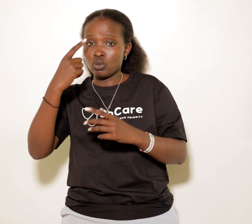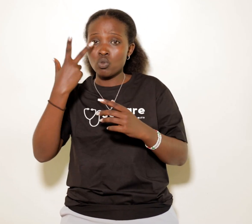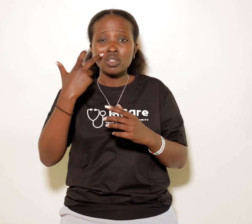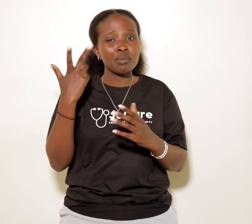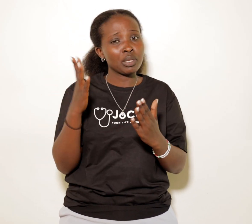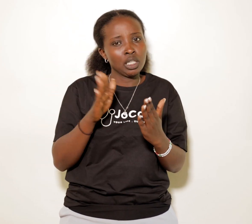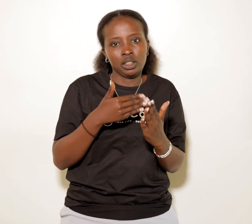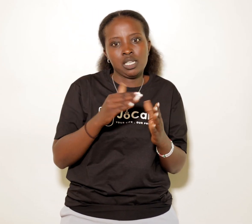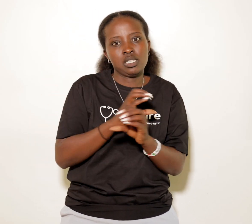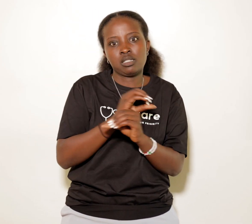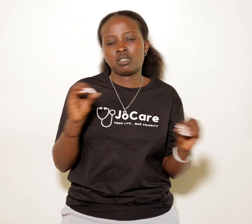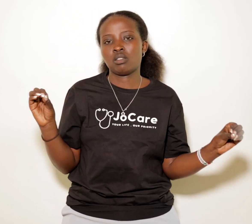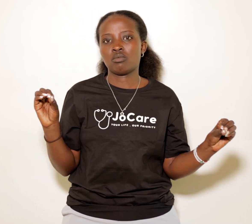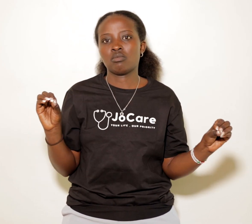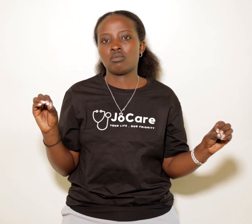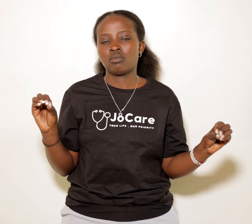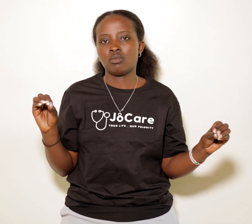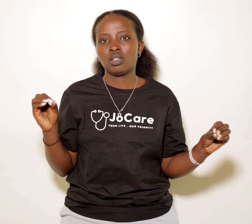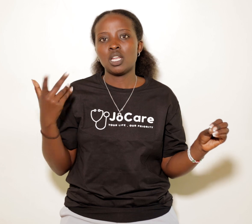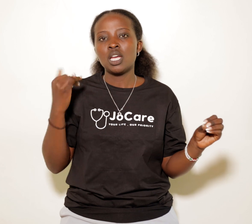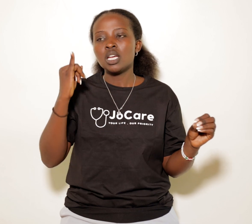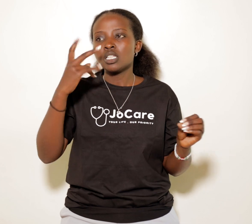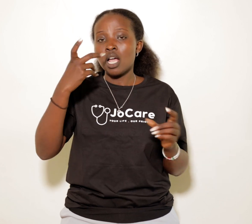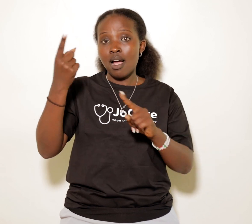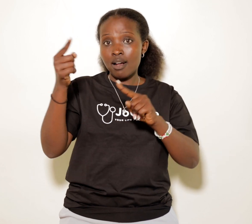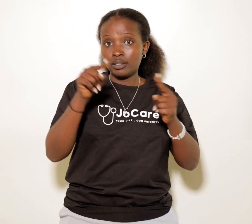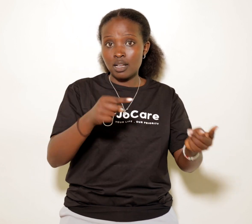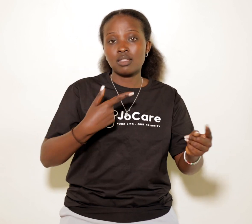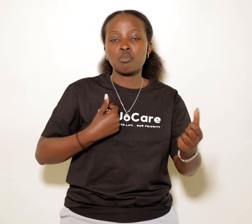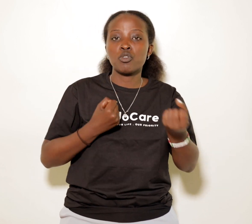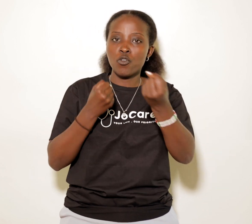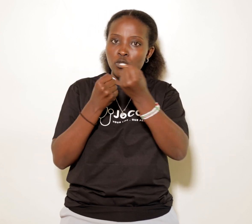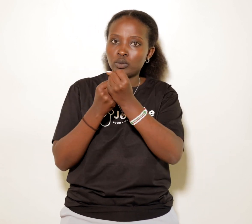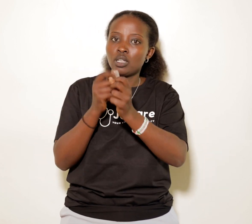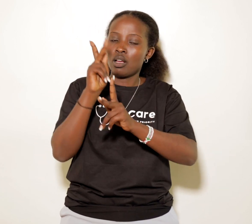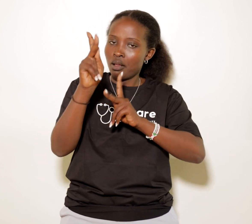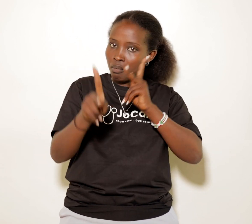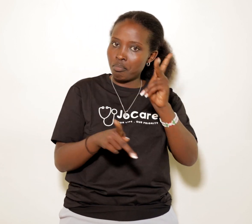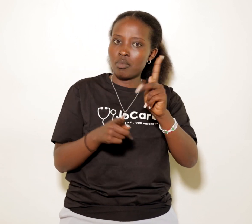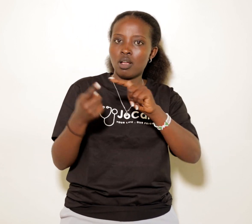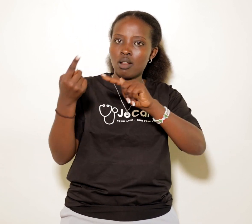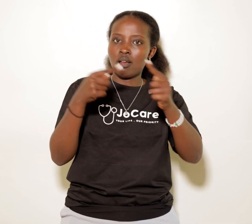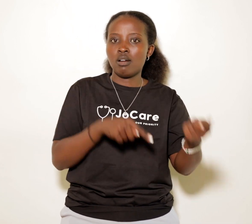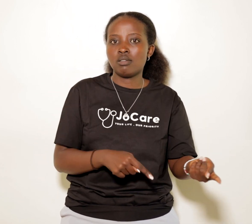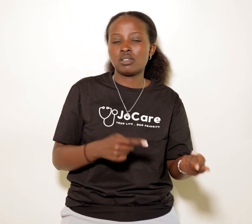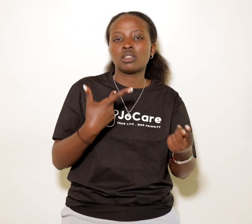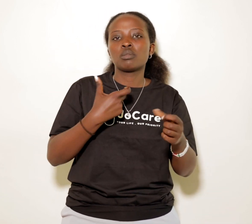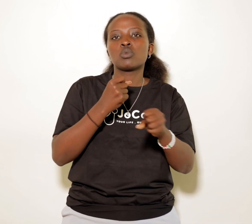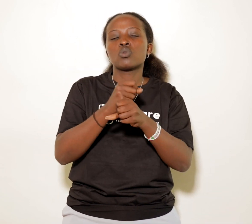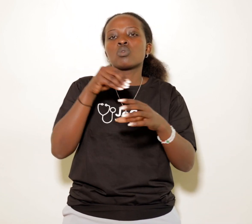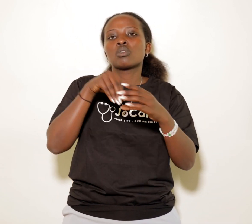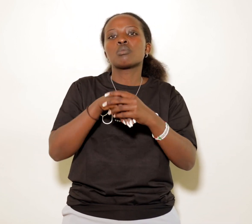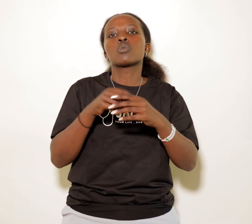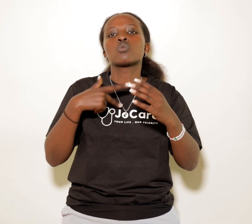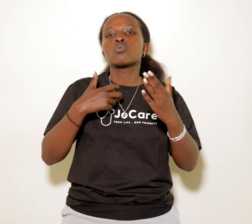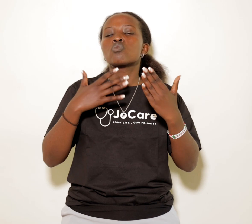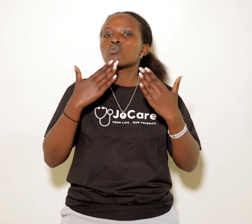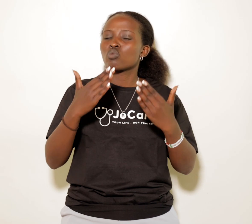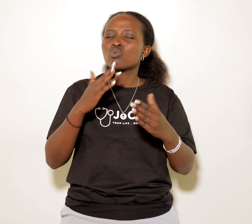seeing, and he's come to you to help him about his sexual desire. What can